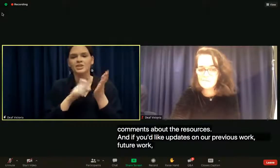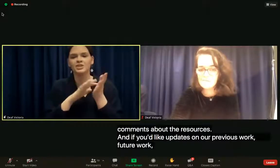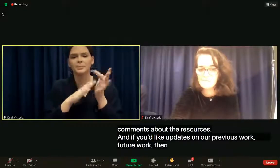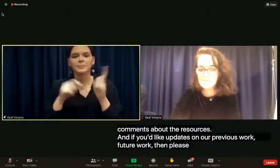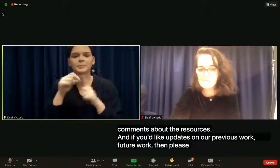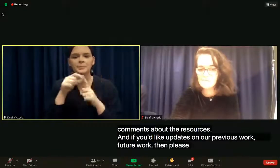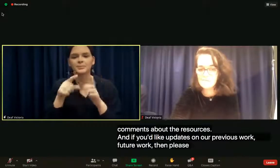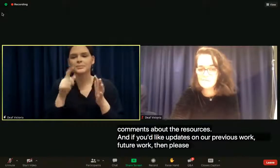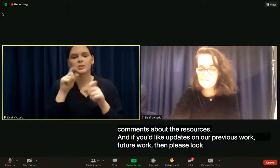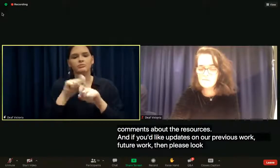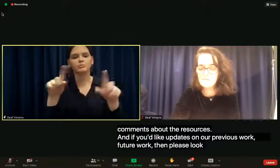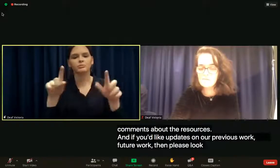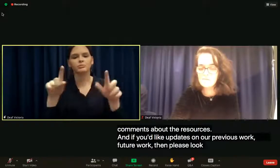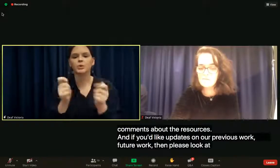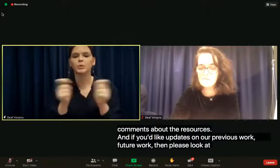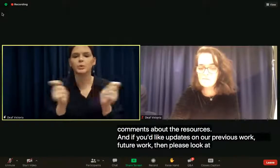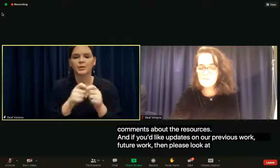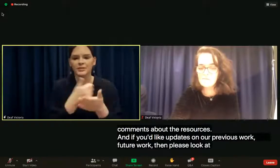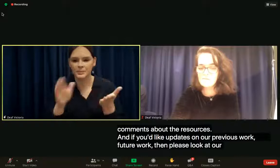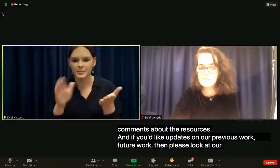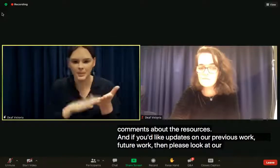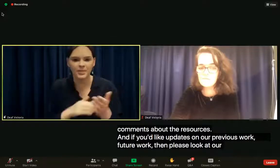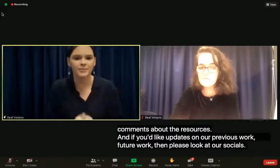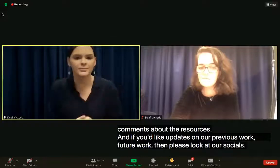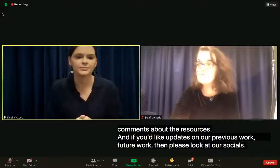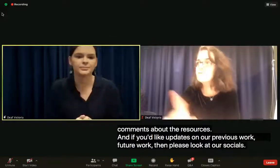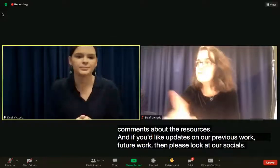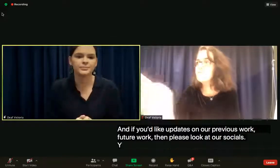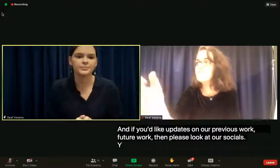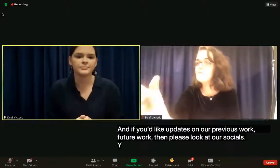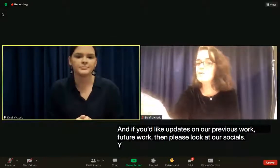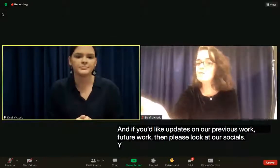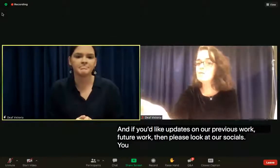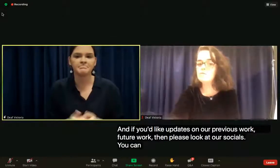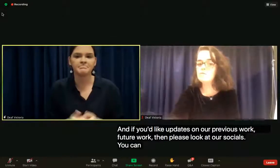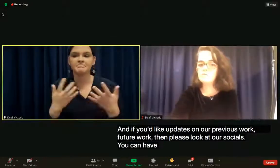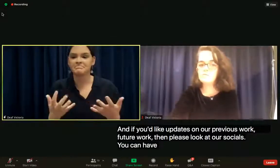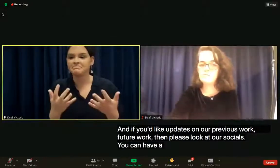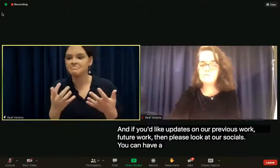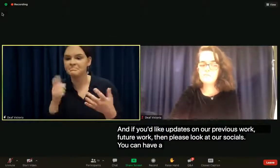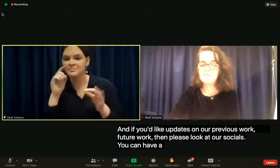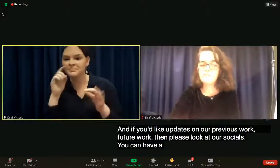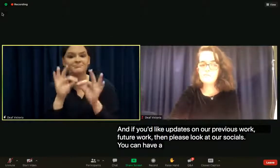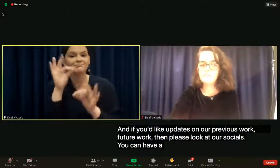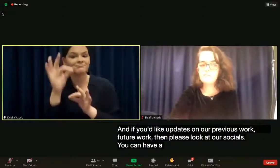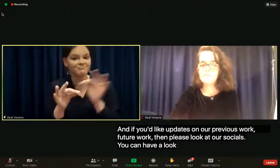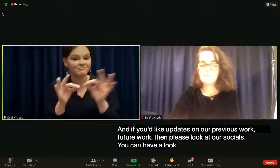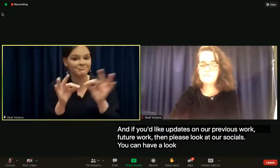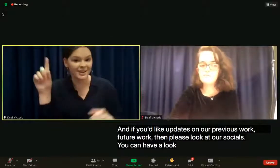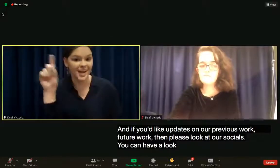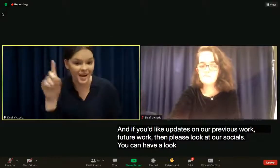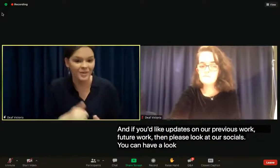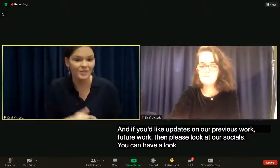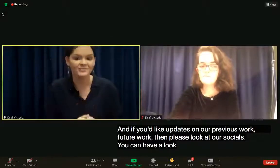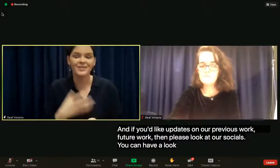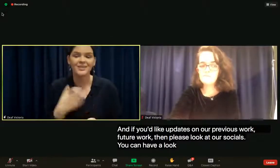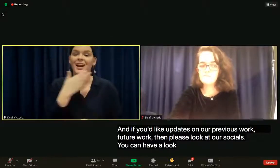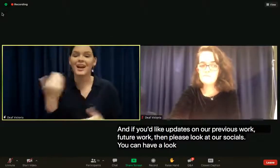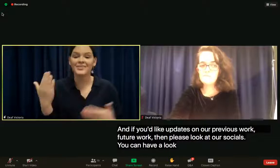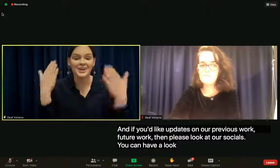And you can have a look at our MailChimp as well, and we'll send out a regular email subscription. So that's it from us this evening.